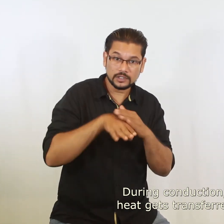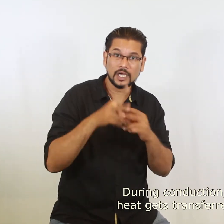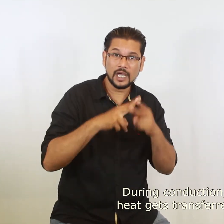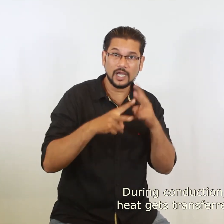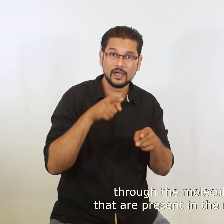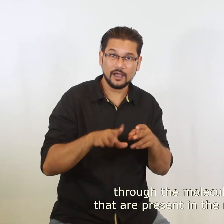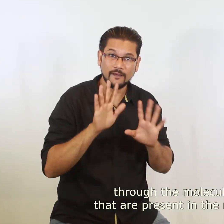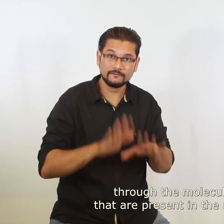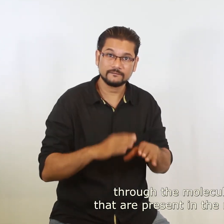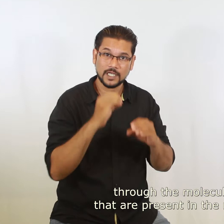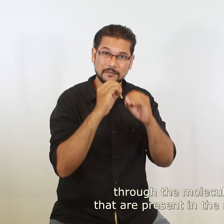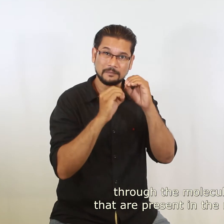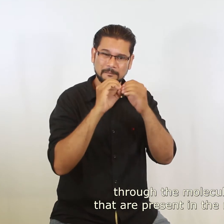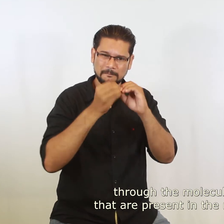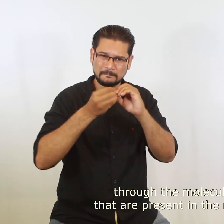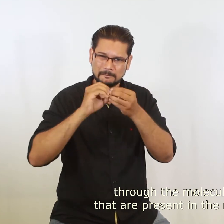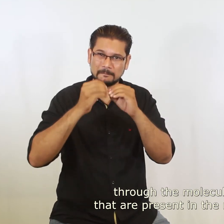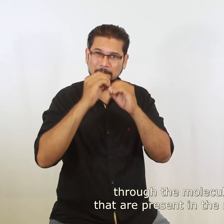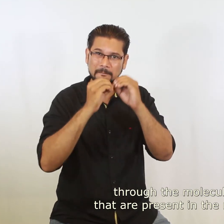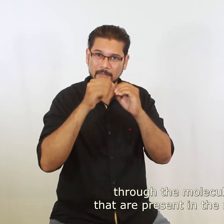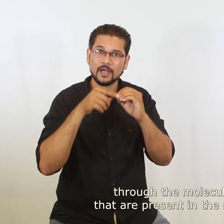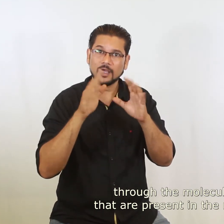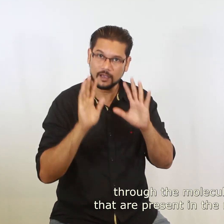through the molecules that are present in the metal.